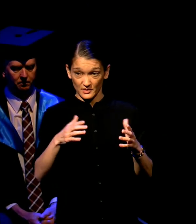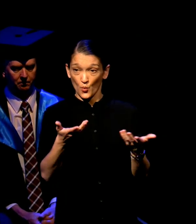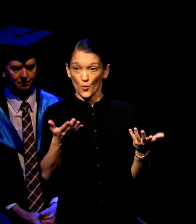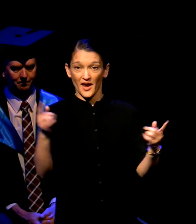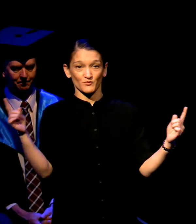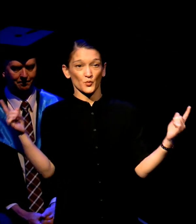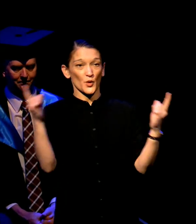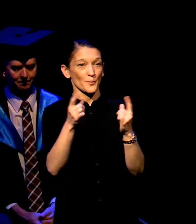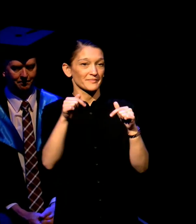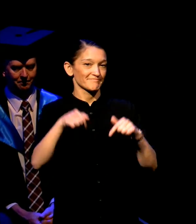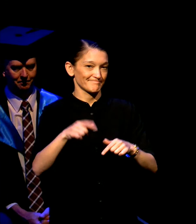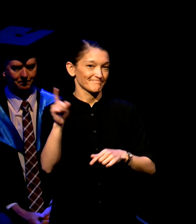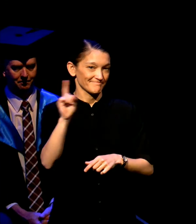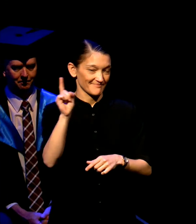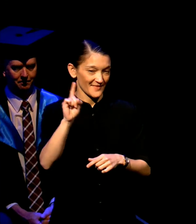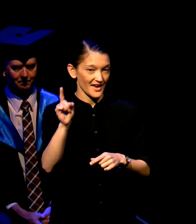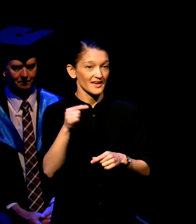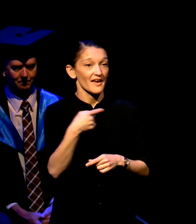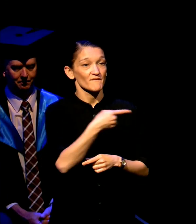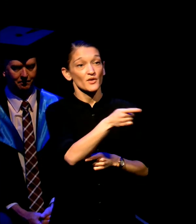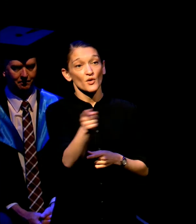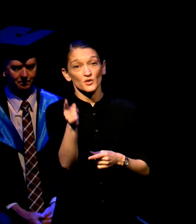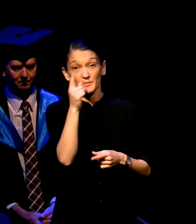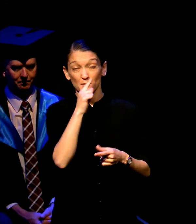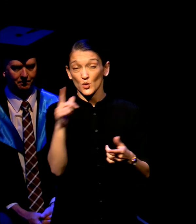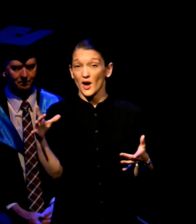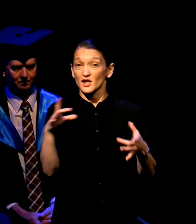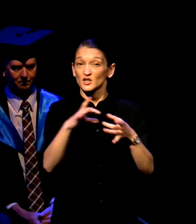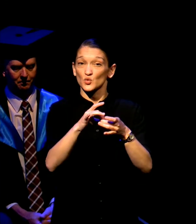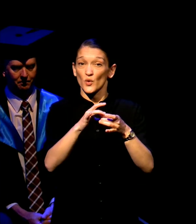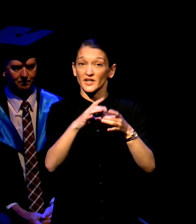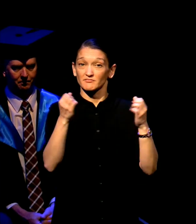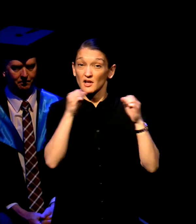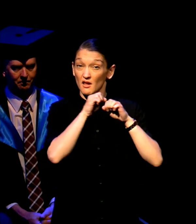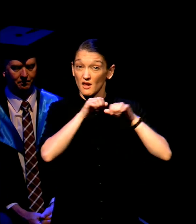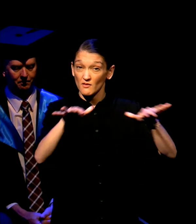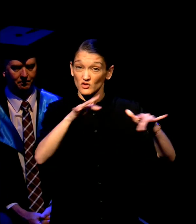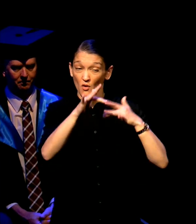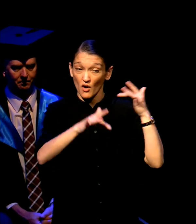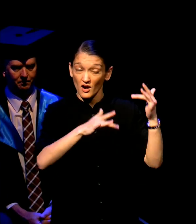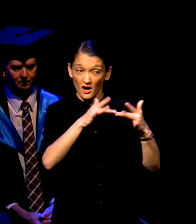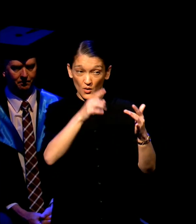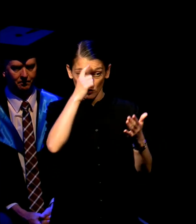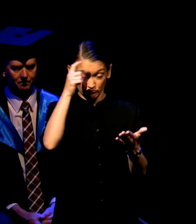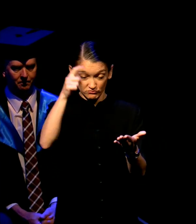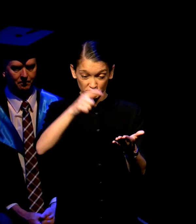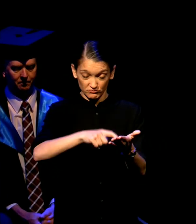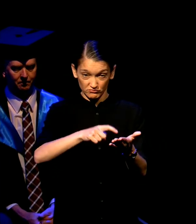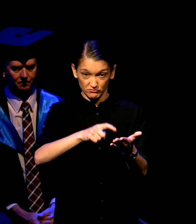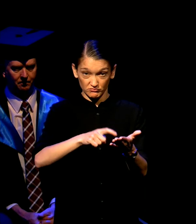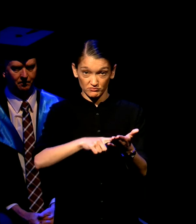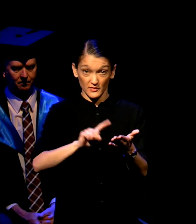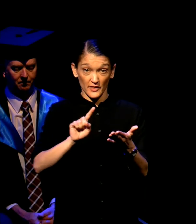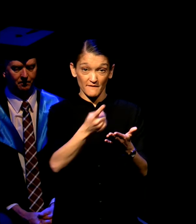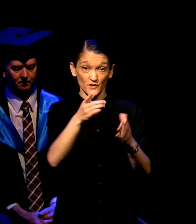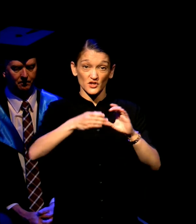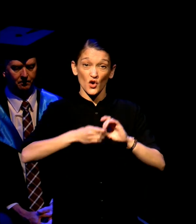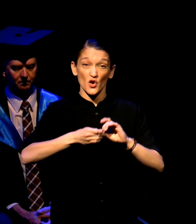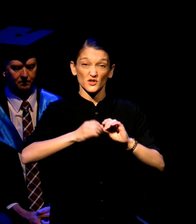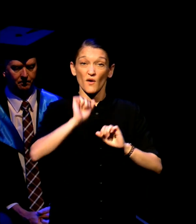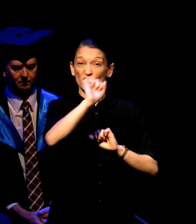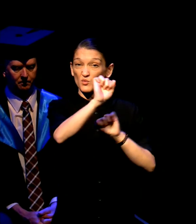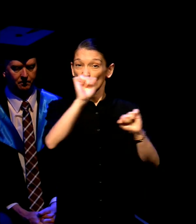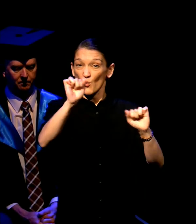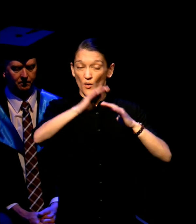today. And for those who are joining us online, I also acknowledge the traditional custodians of the lands from which you are joining